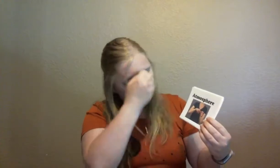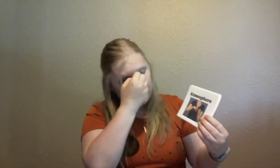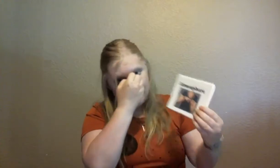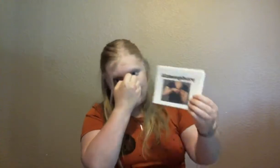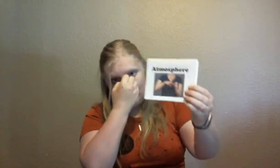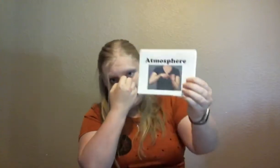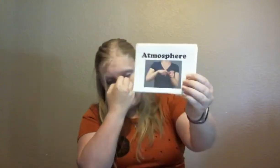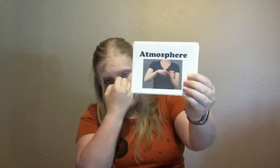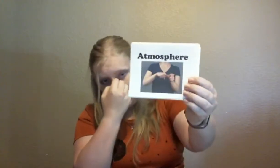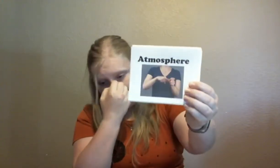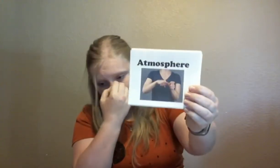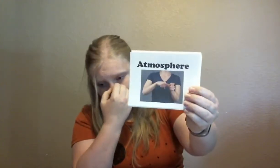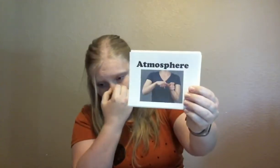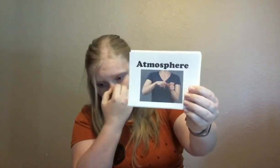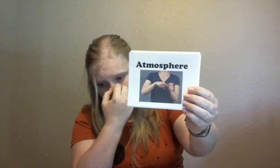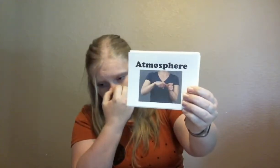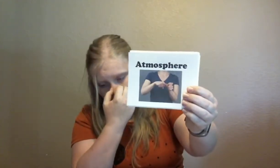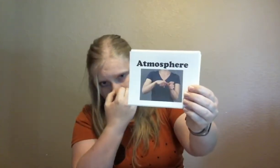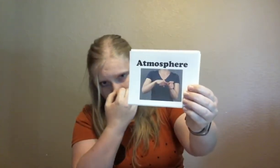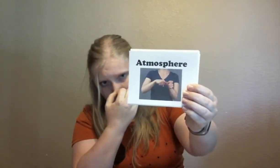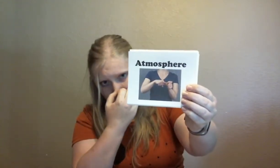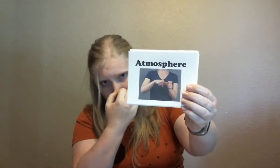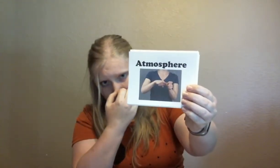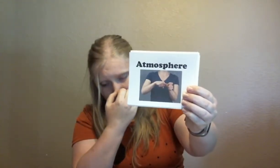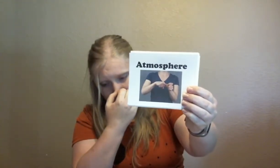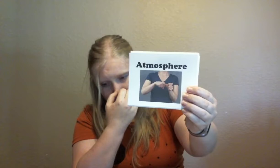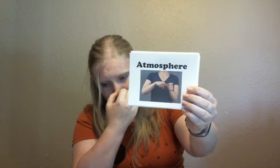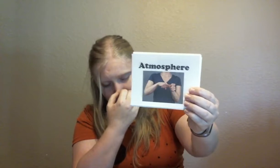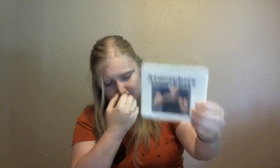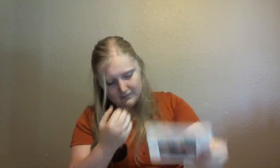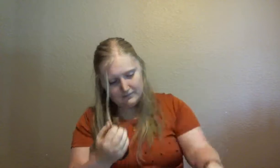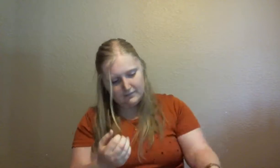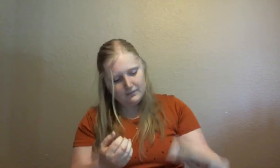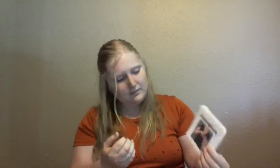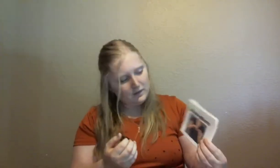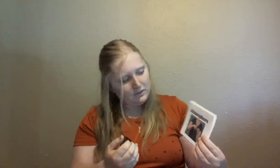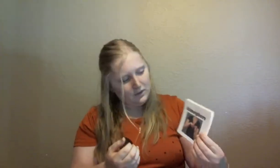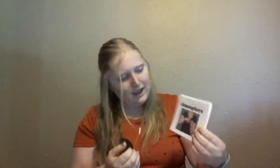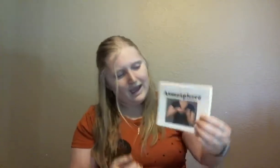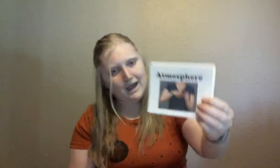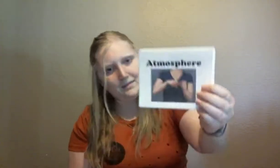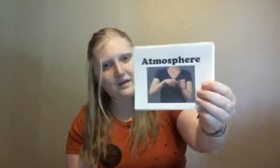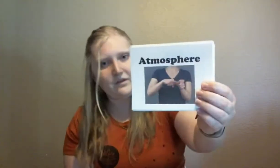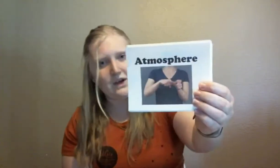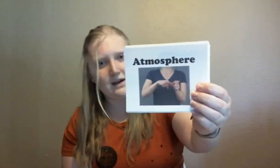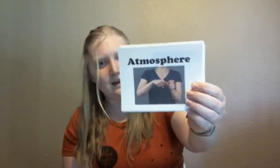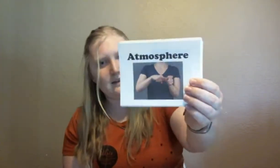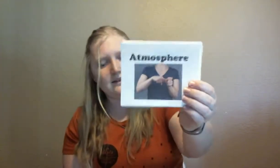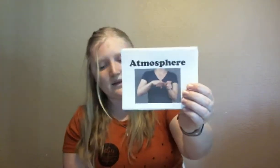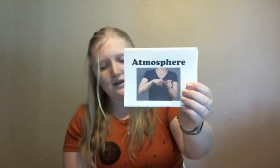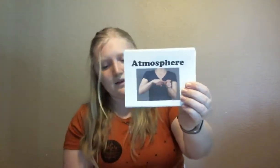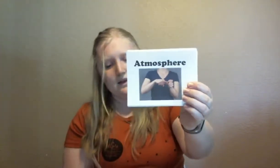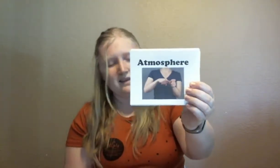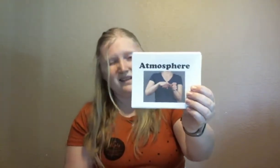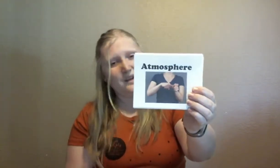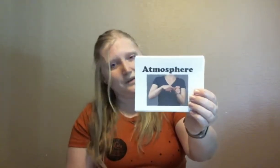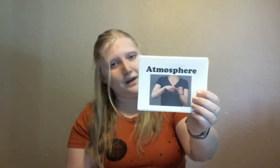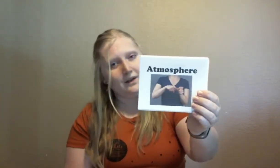And then we have atmosphere. So atmosphere is the stuff around